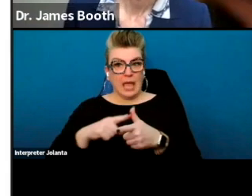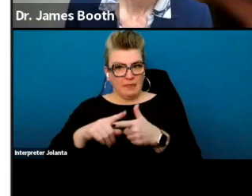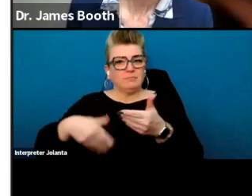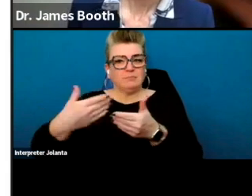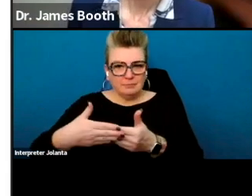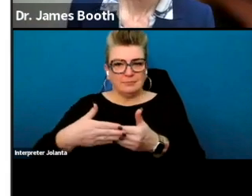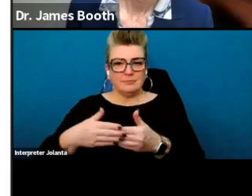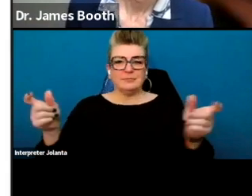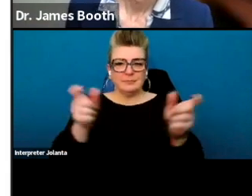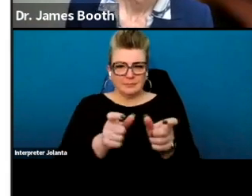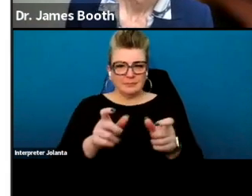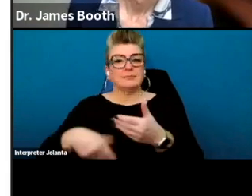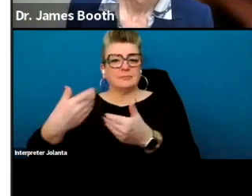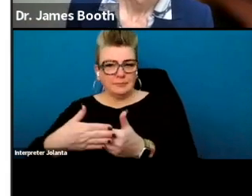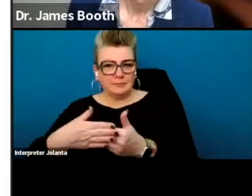trial.